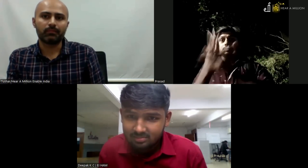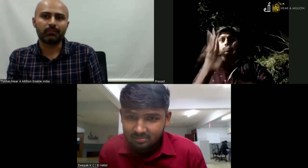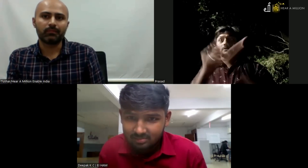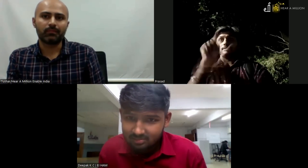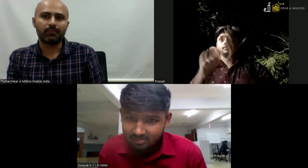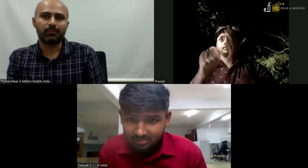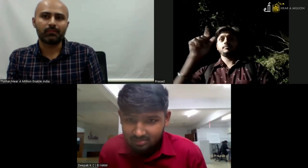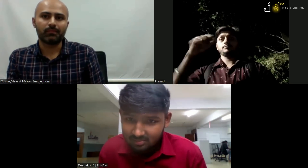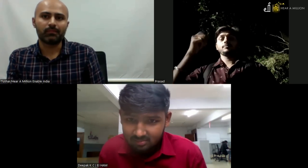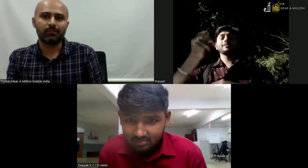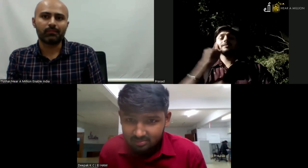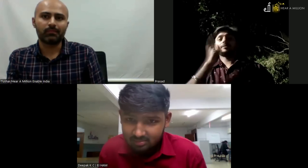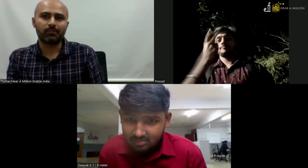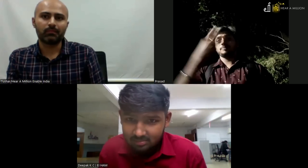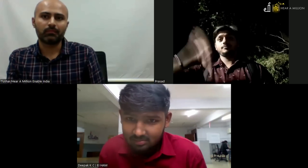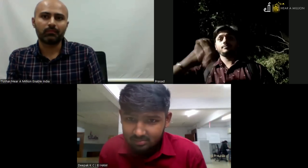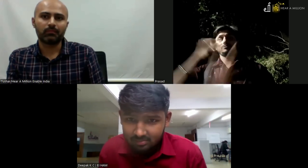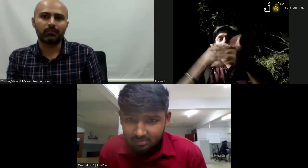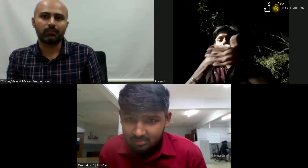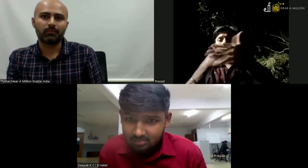Let me show my experience.